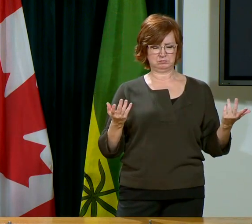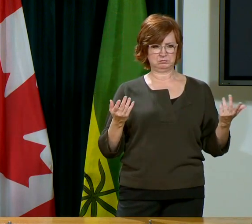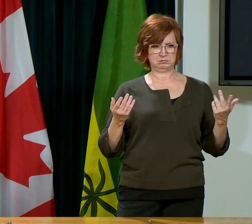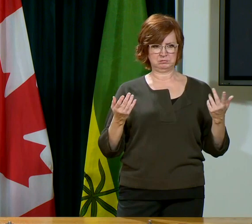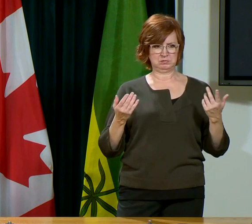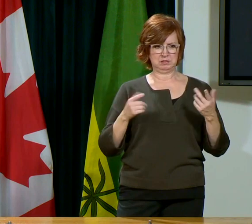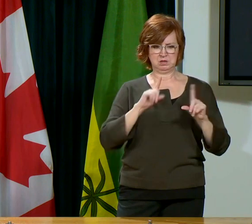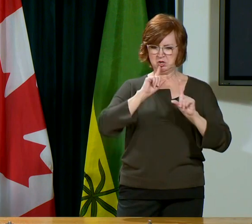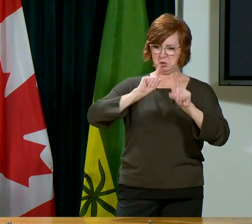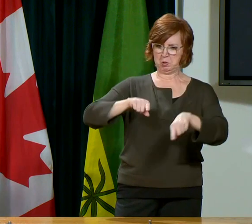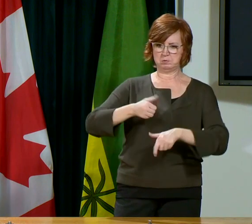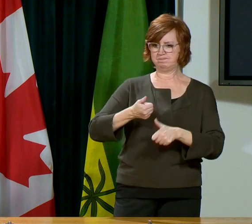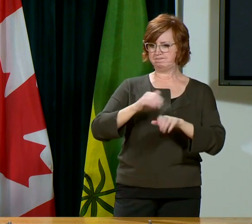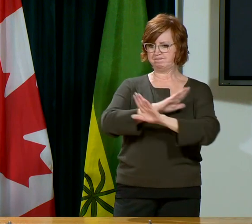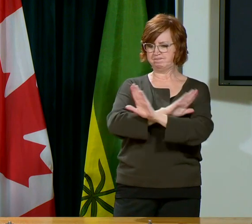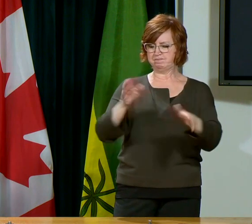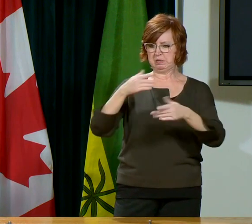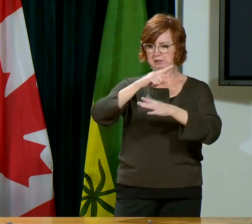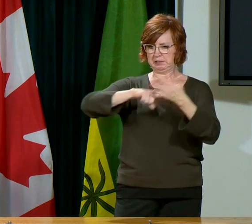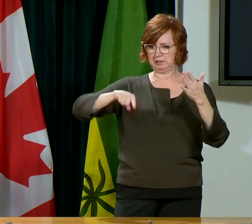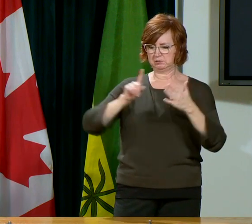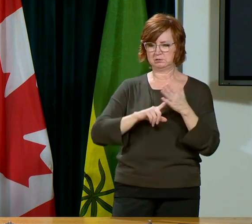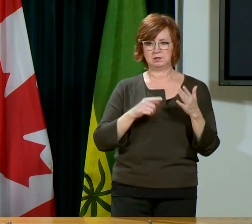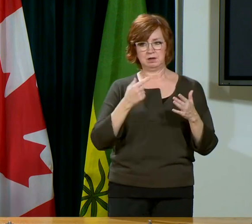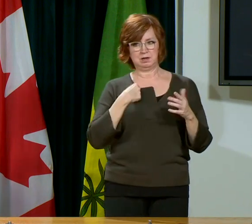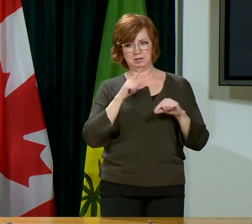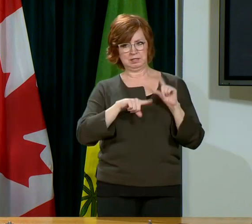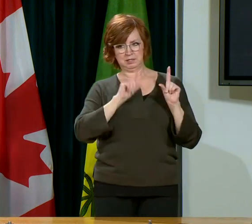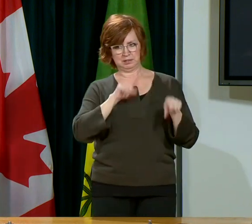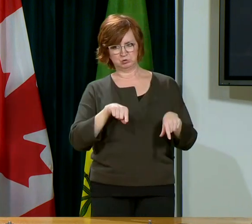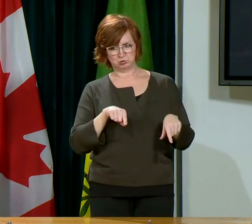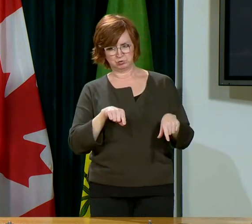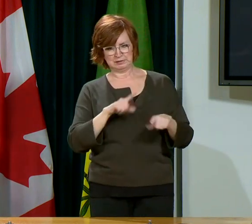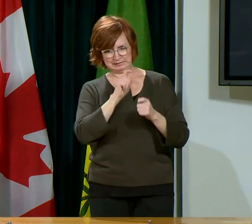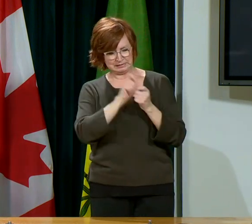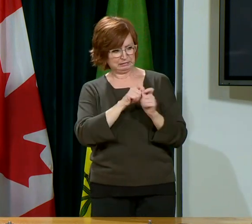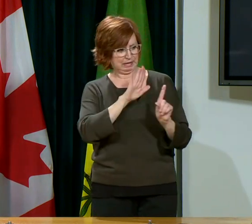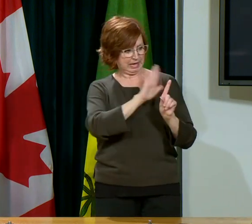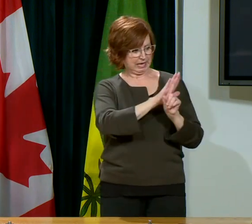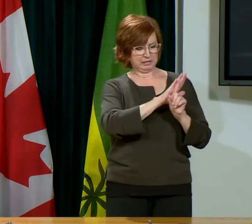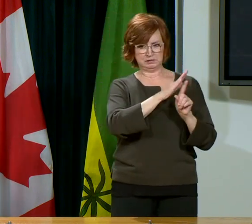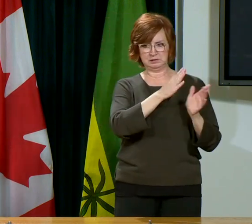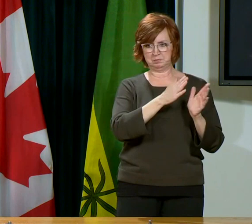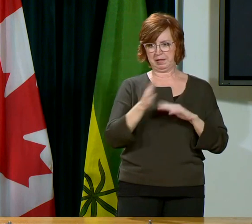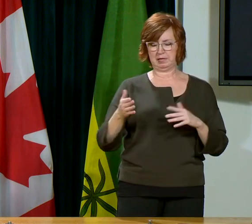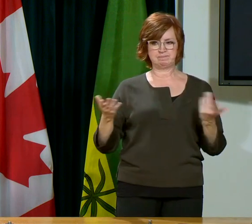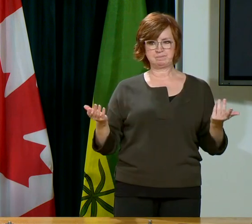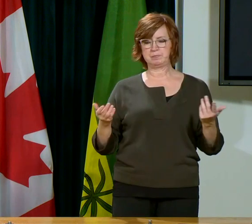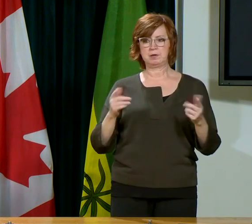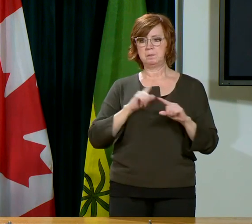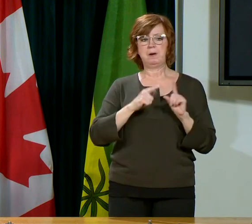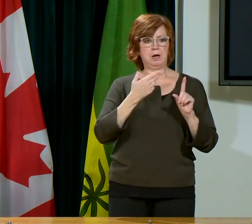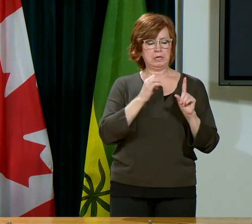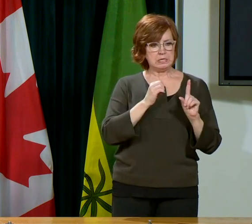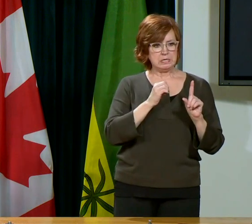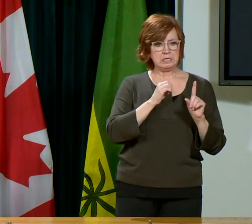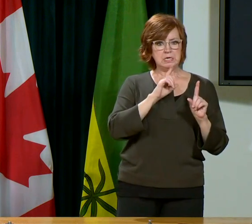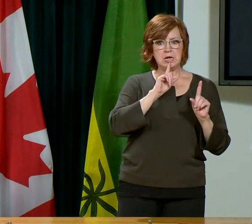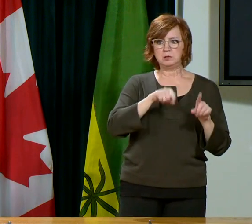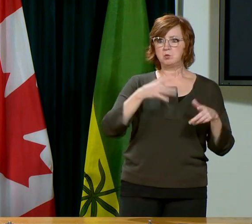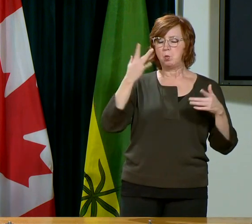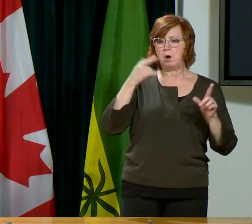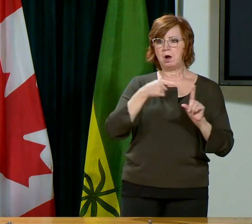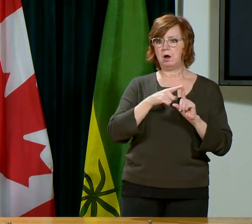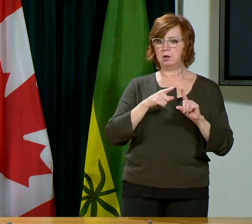I won't speak on behalf of public health inspector, but I think what he would be looking for is a plan, and there wasn't one. So